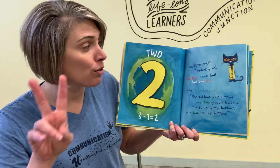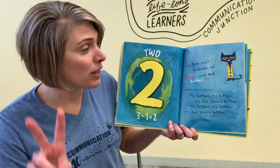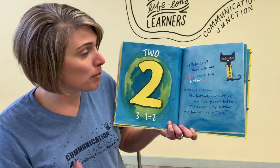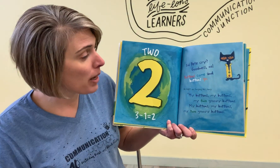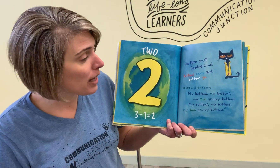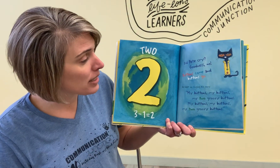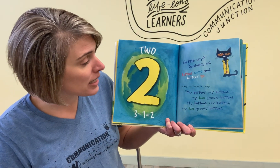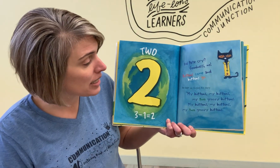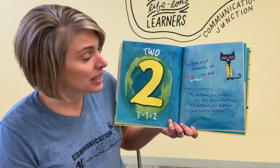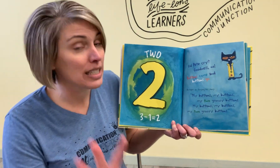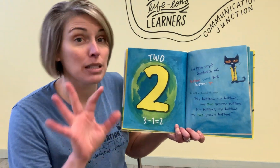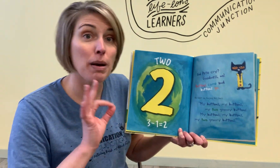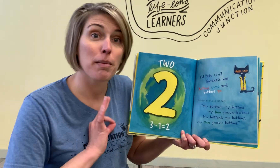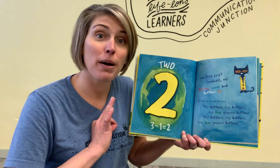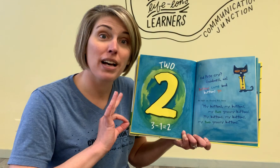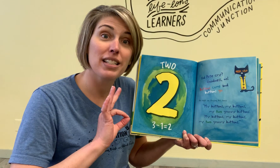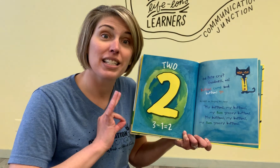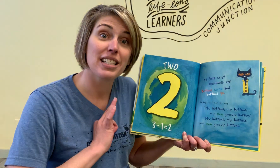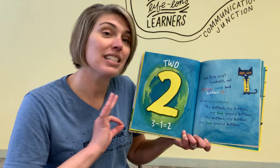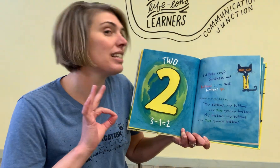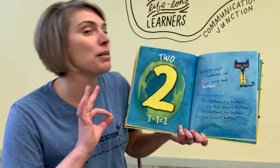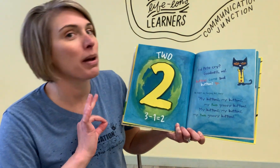groovy buttons, my